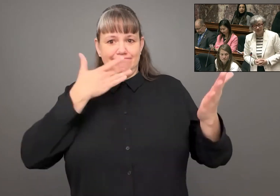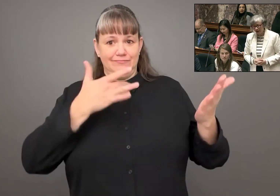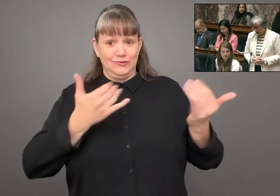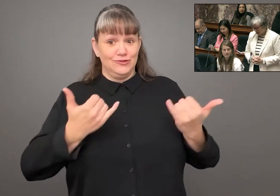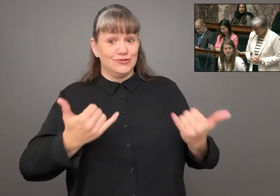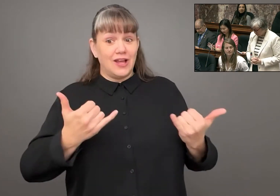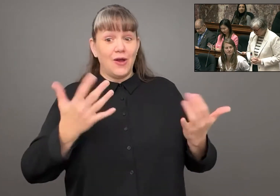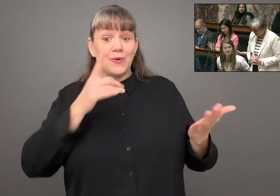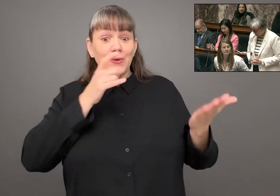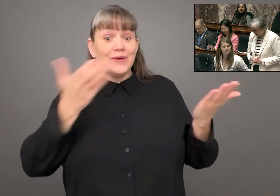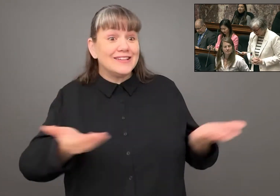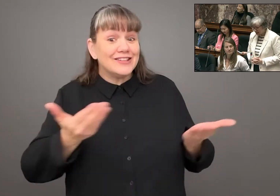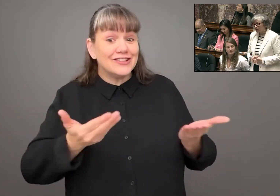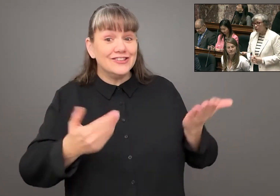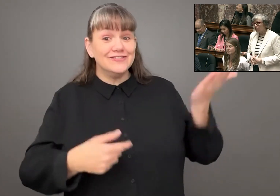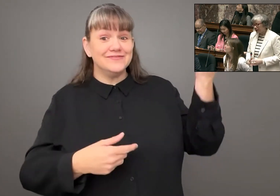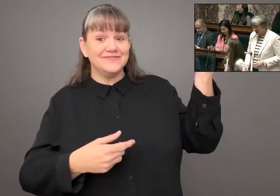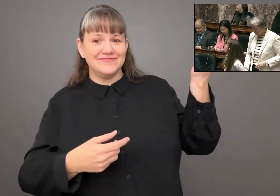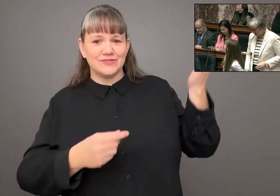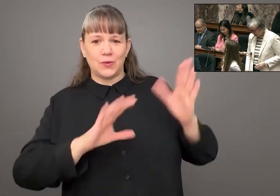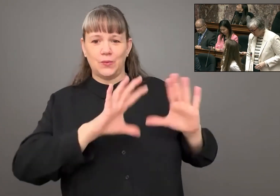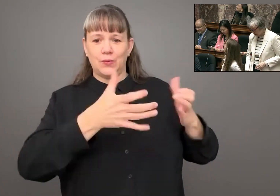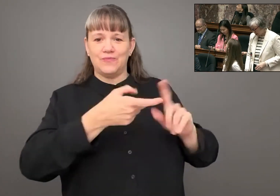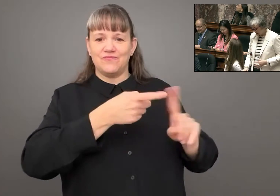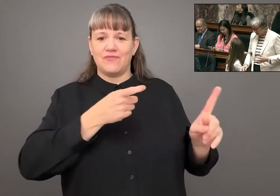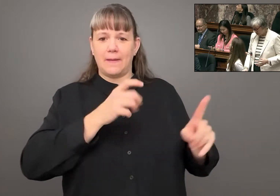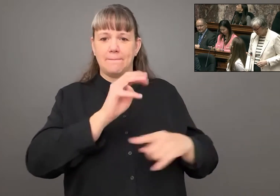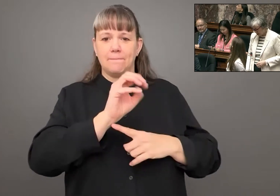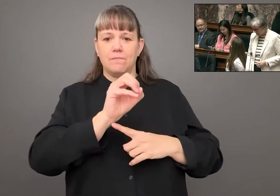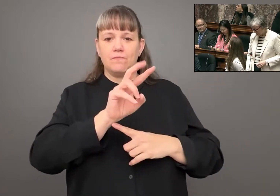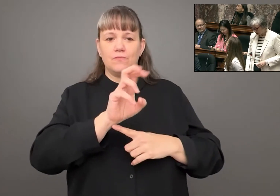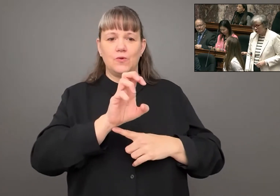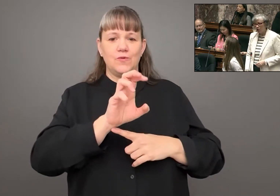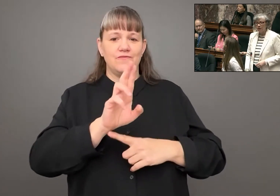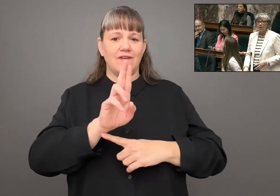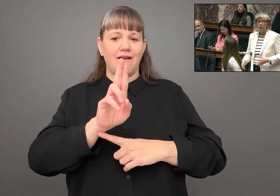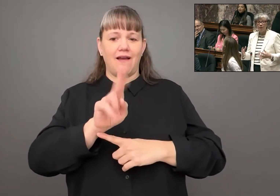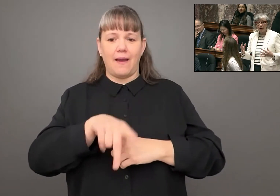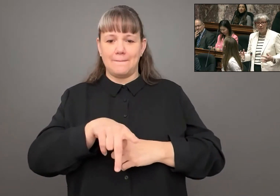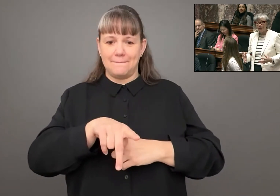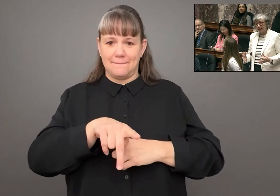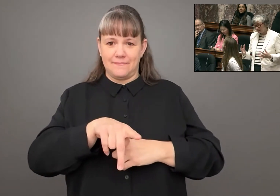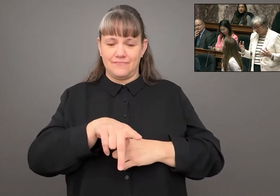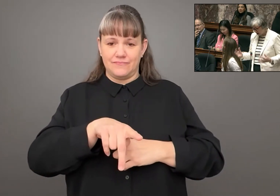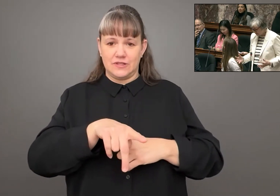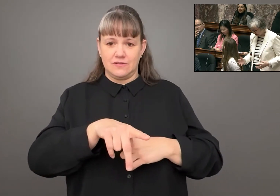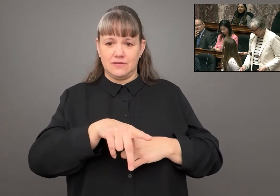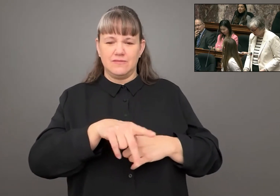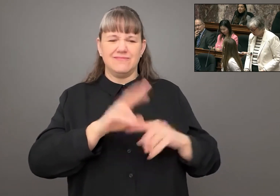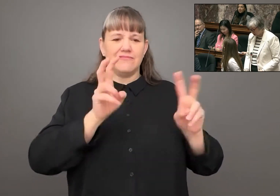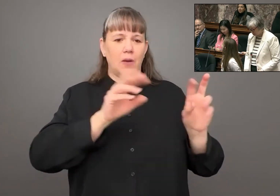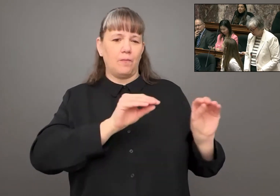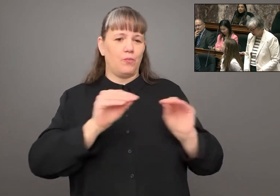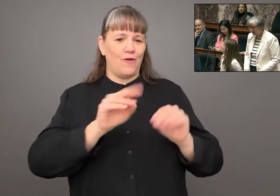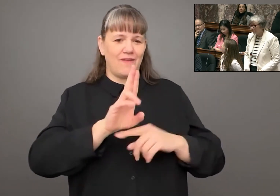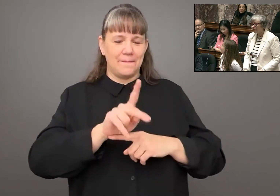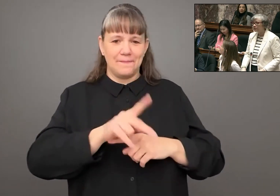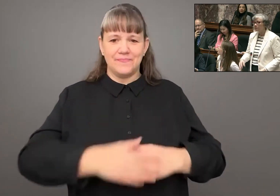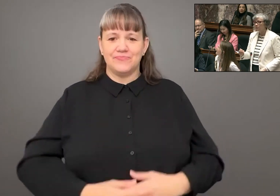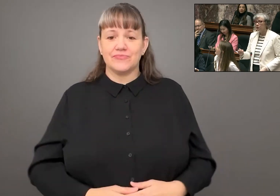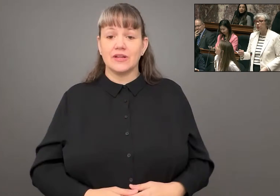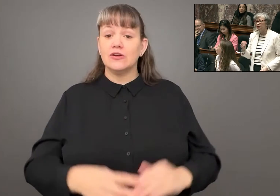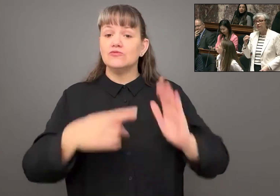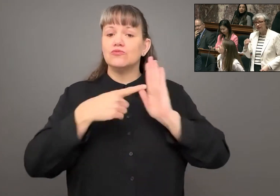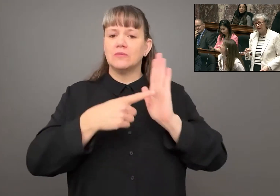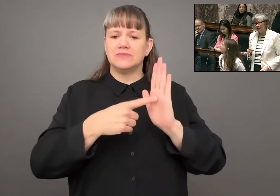Move Up. Move Up represents 13,000 union members across both the public and private sectors in British Columbia.